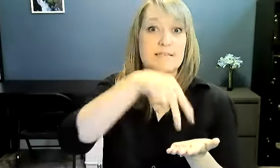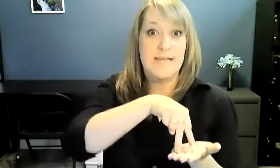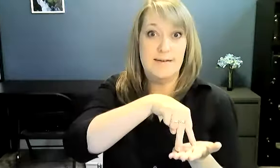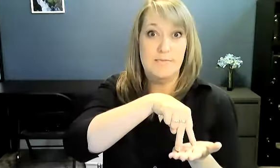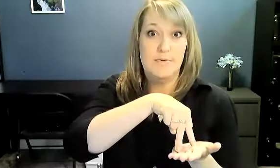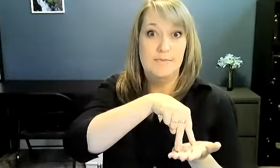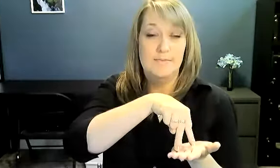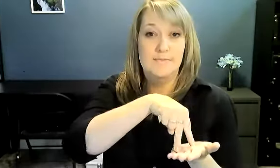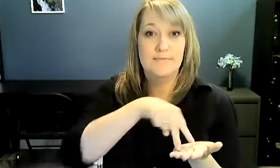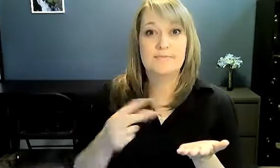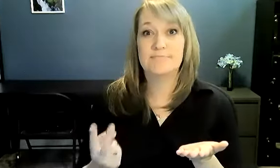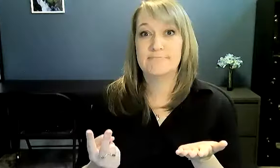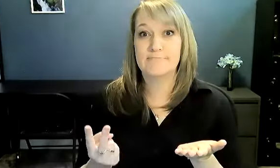Stand up.